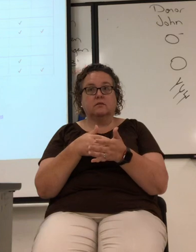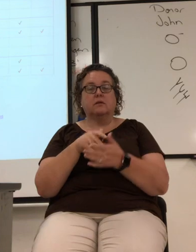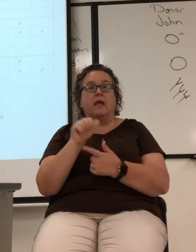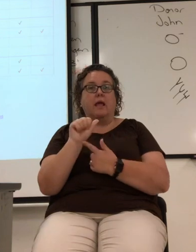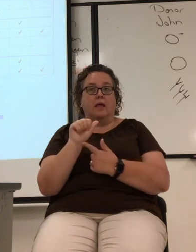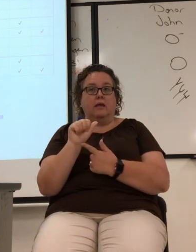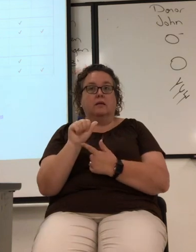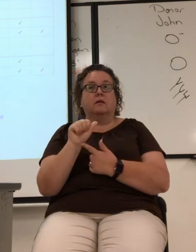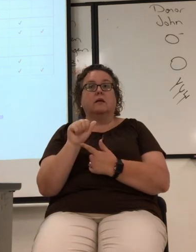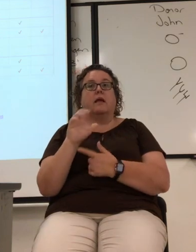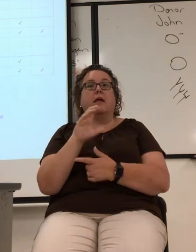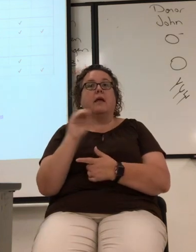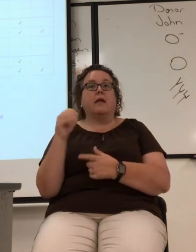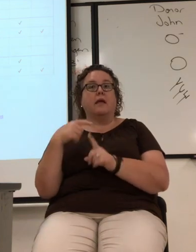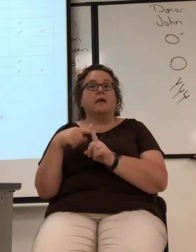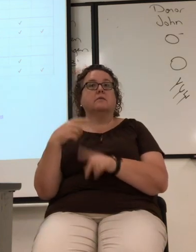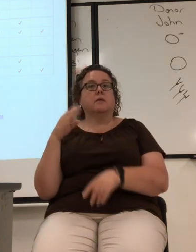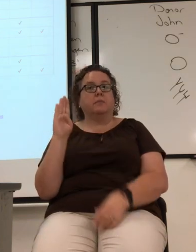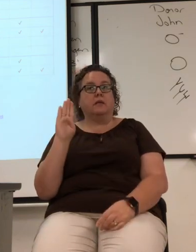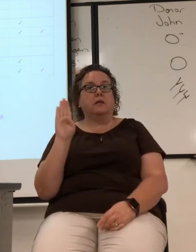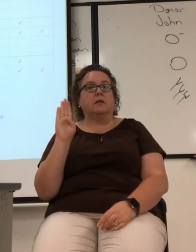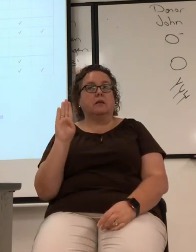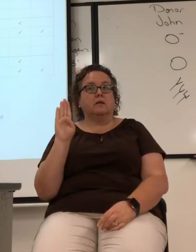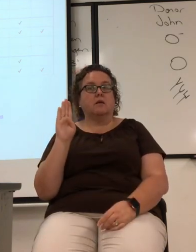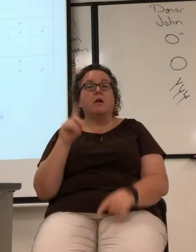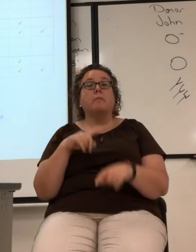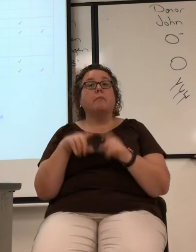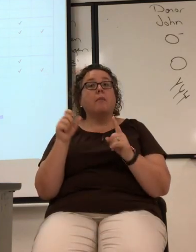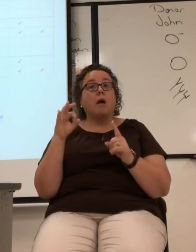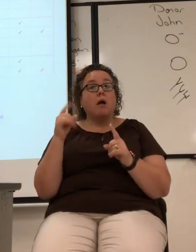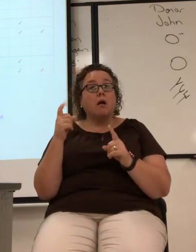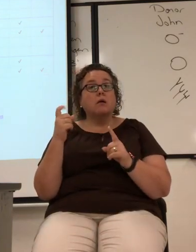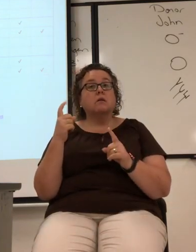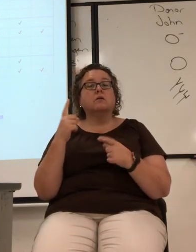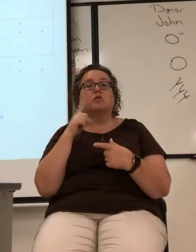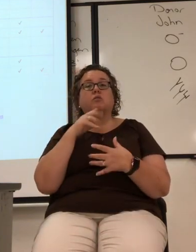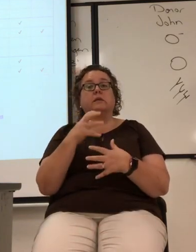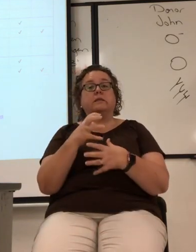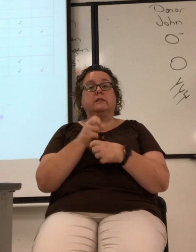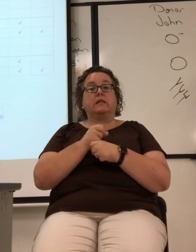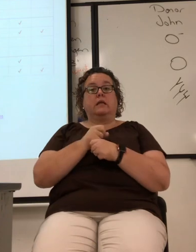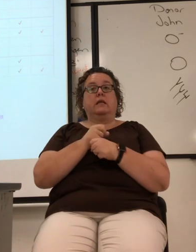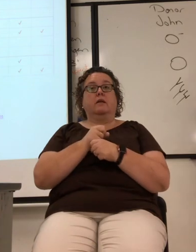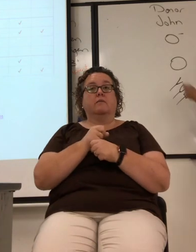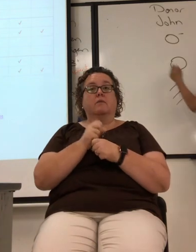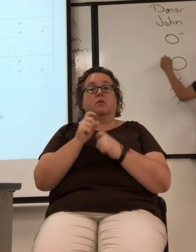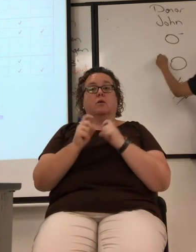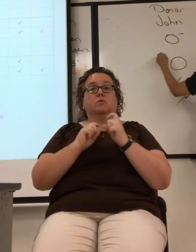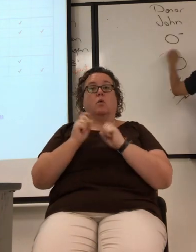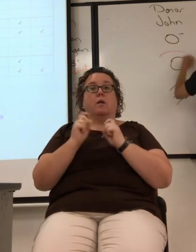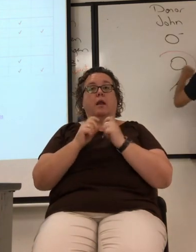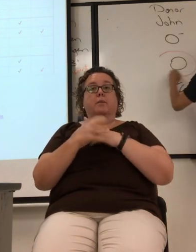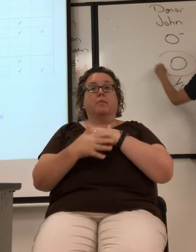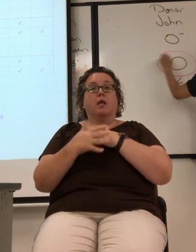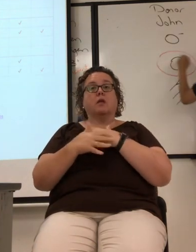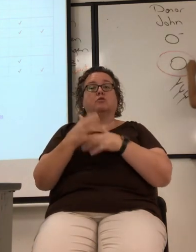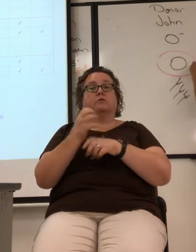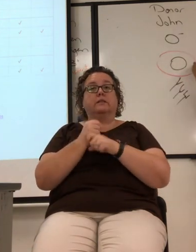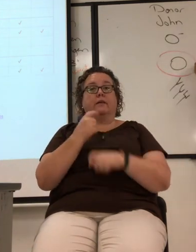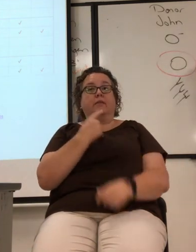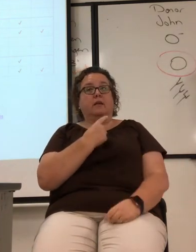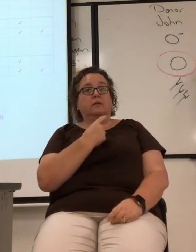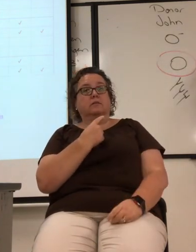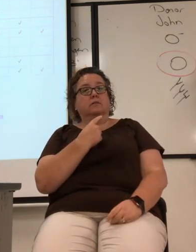A and B. But when you receive the donated blood, you receive this.